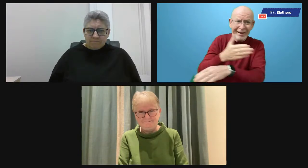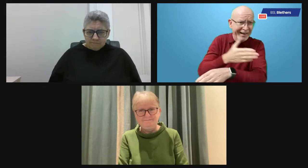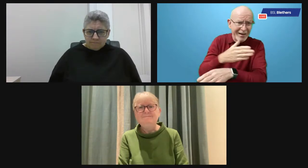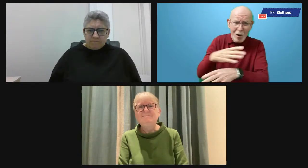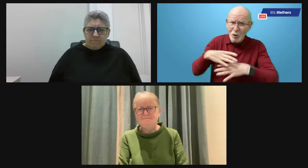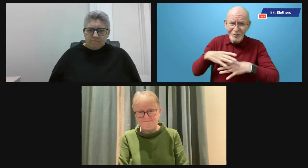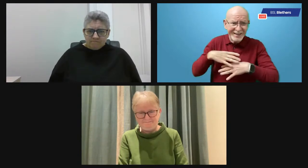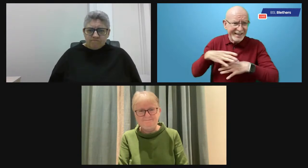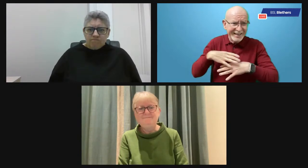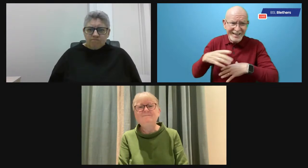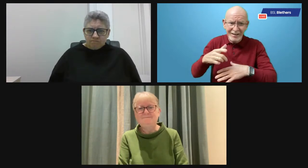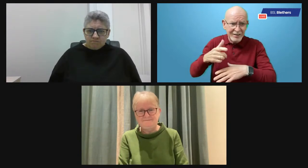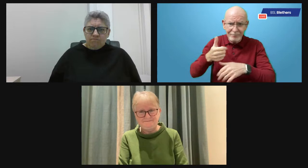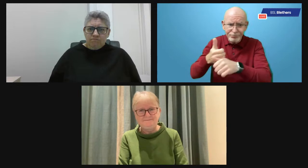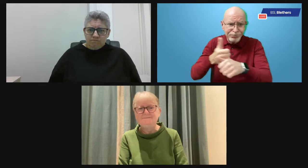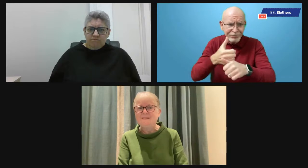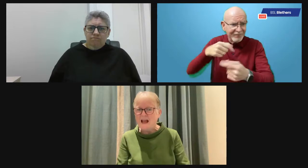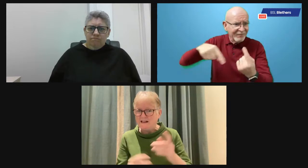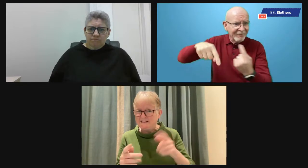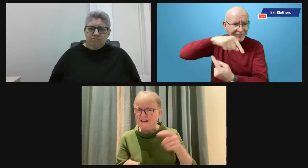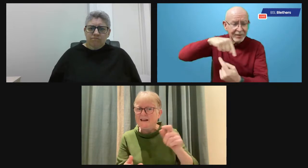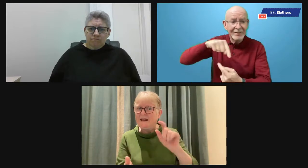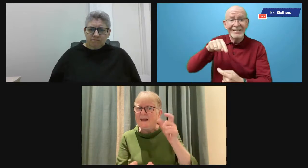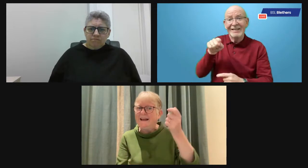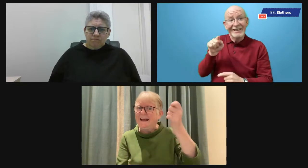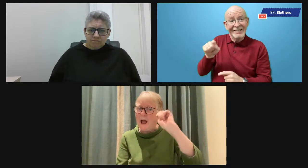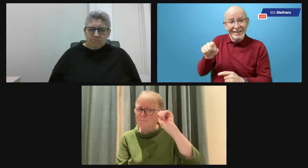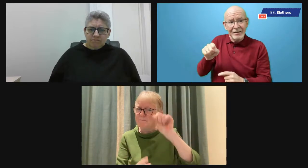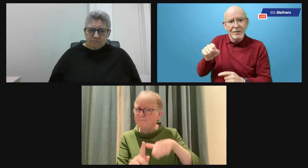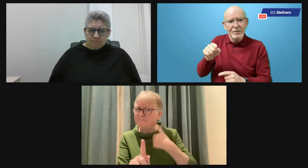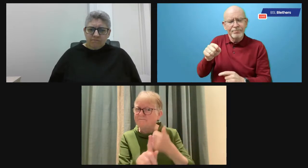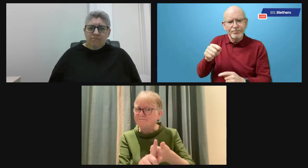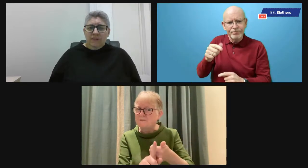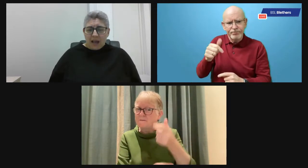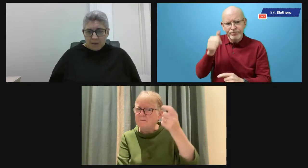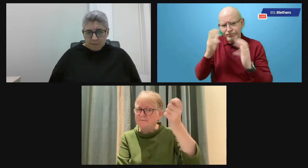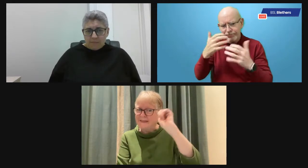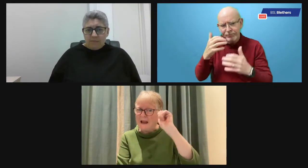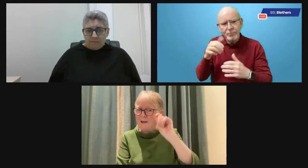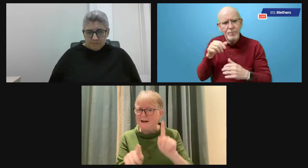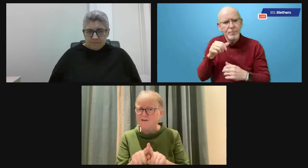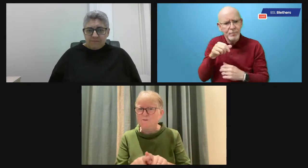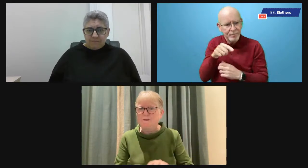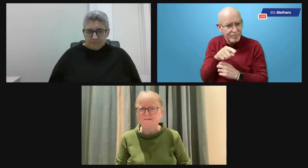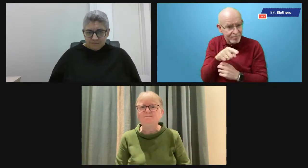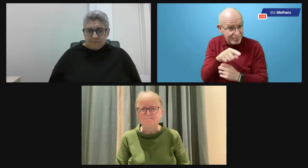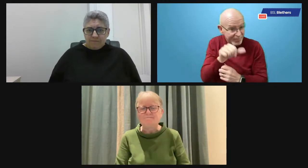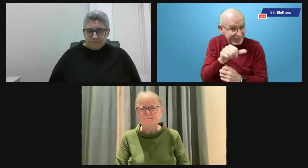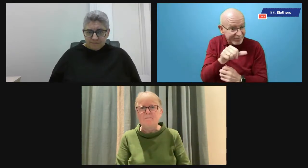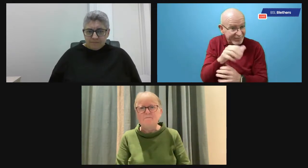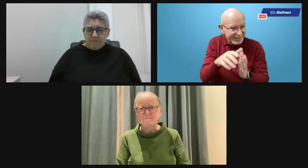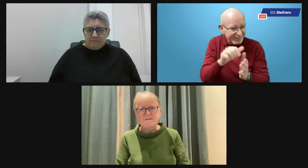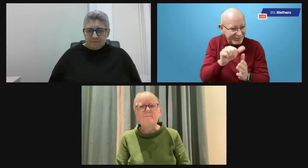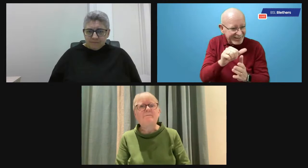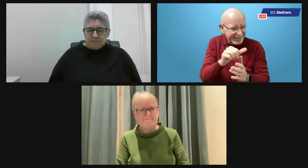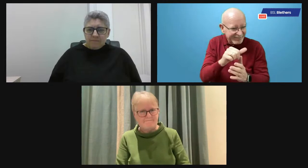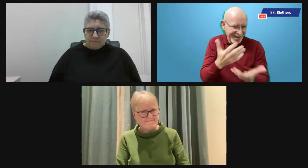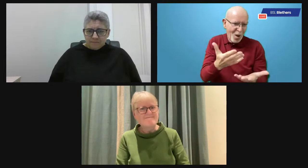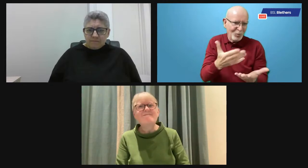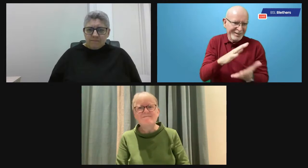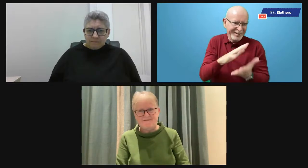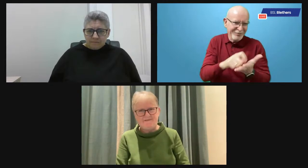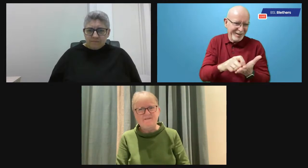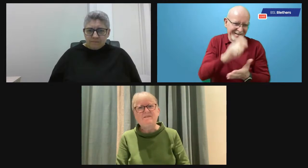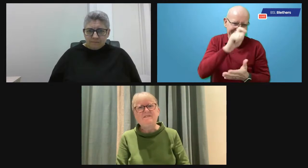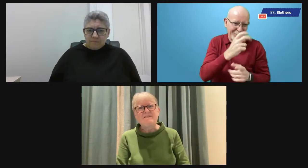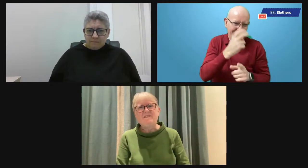of the BDA at that time. So we're going way back to the early days. And capped CACDP as well. That's right.